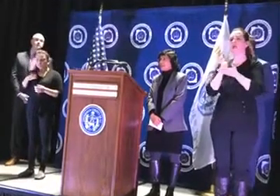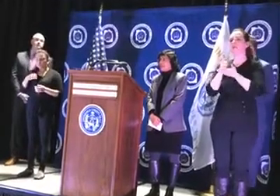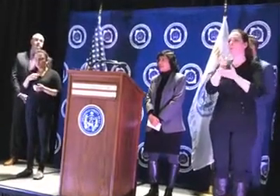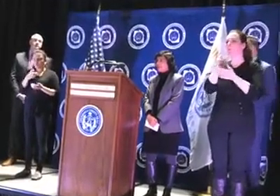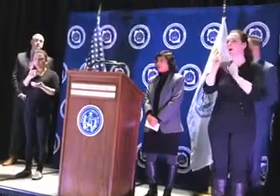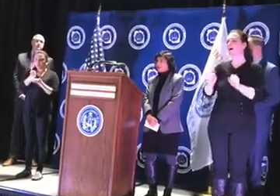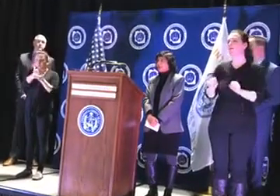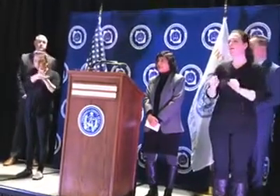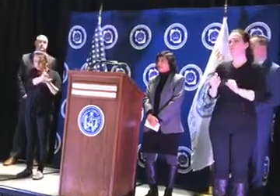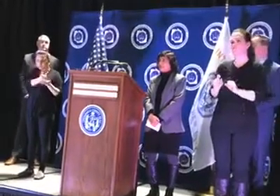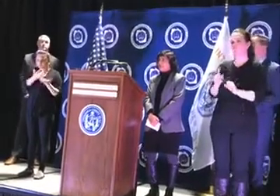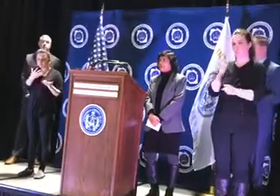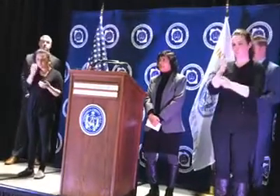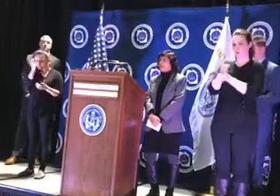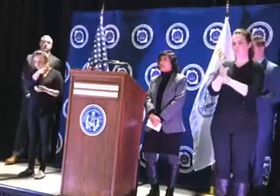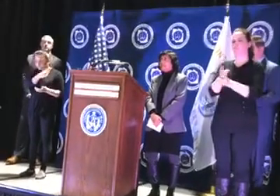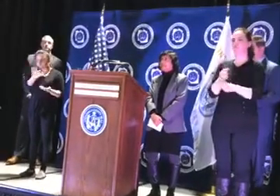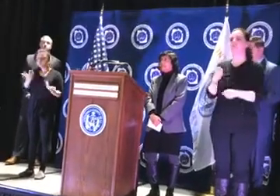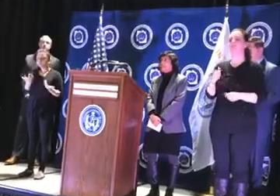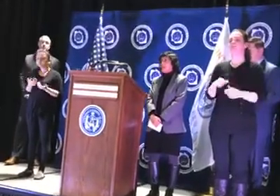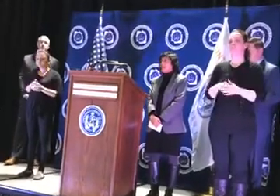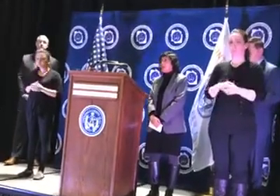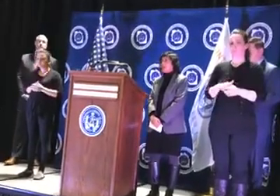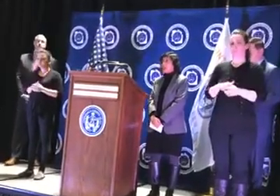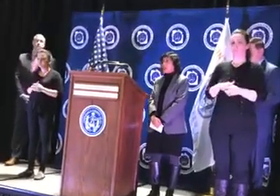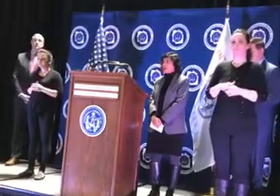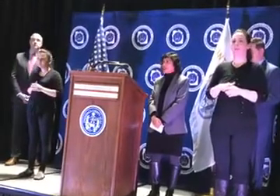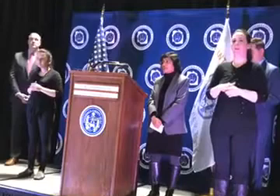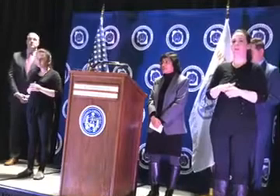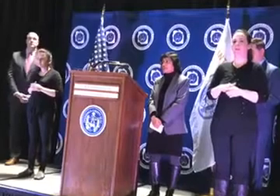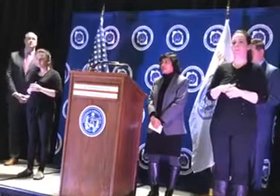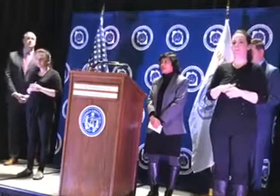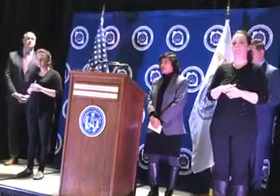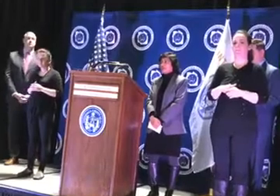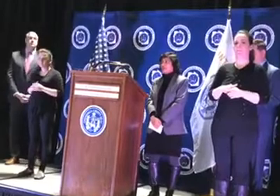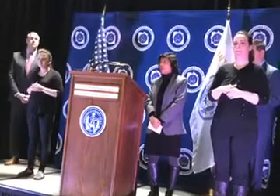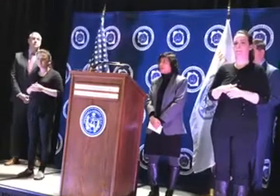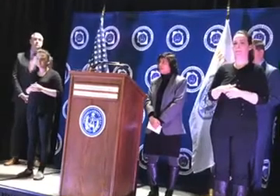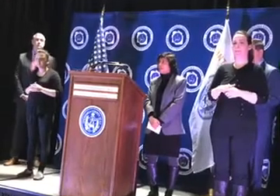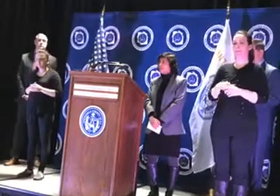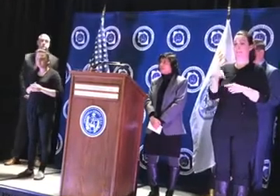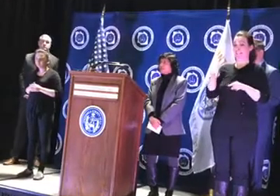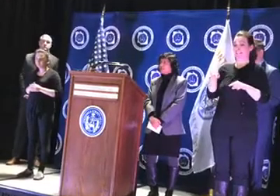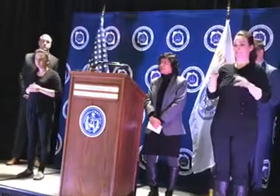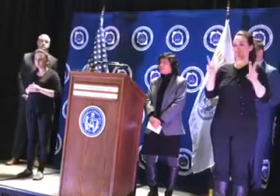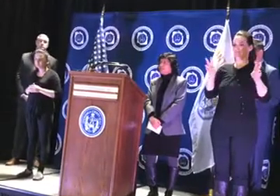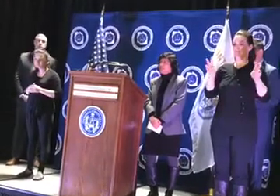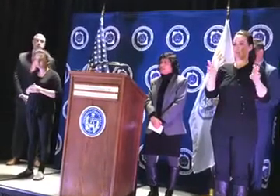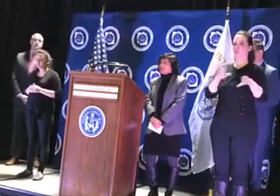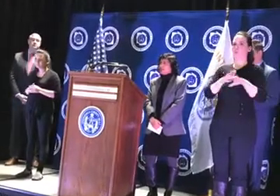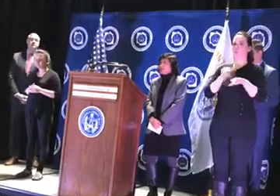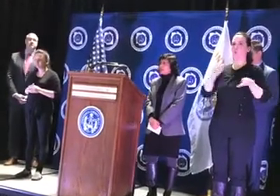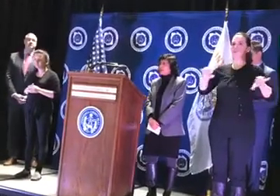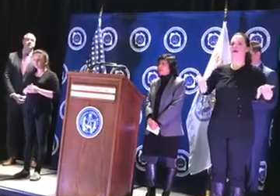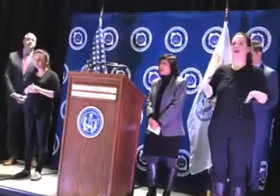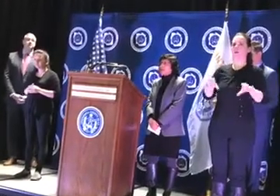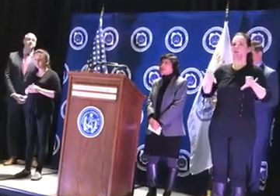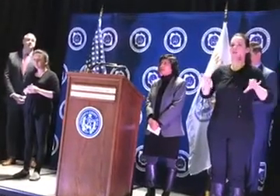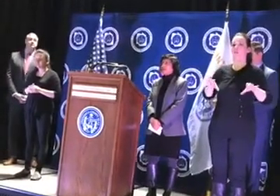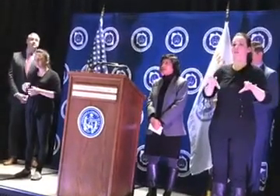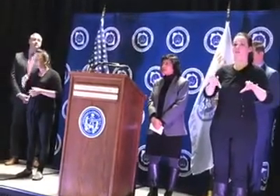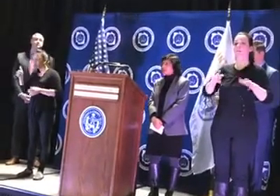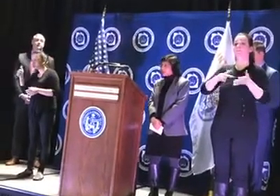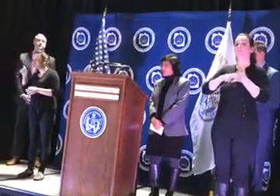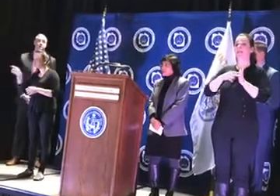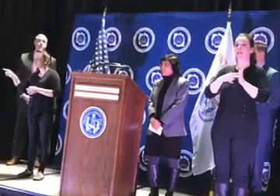is, I think most of it, this is a call to action for my colleagues in the community. Not only when